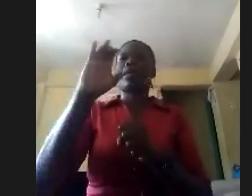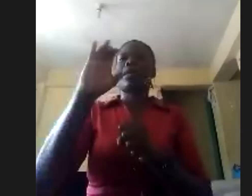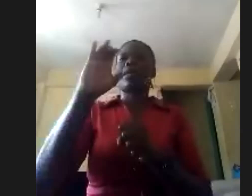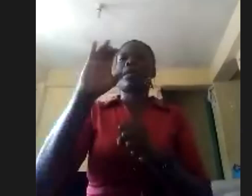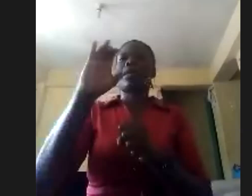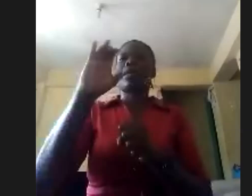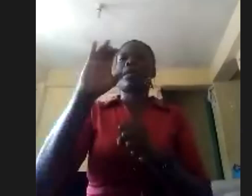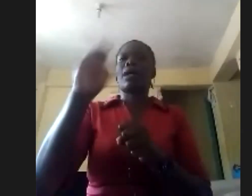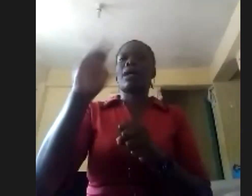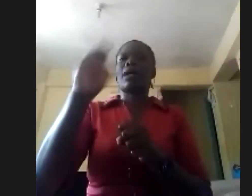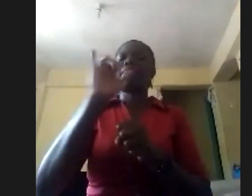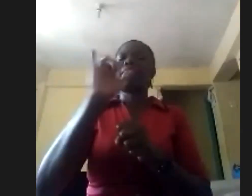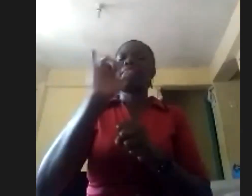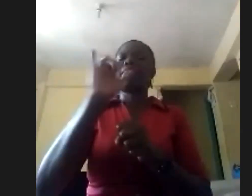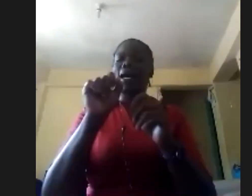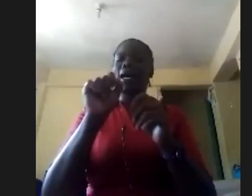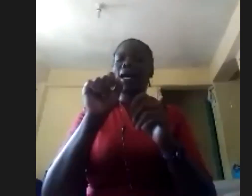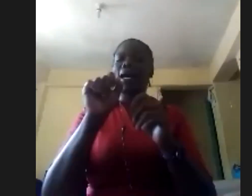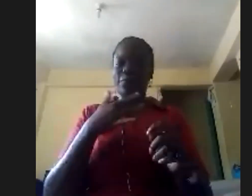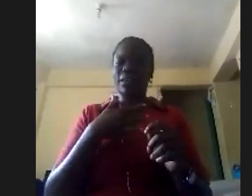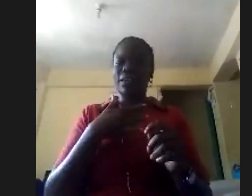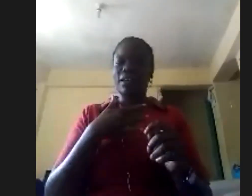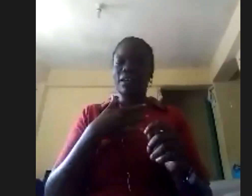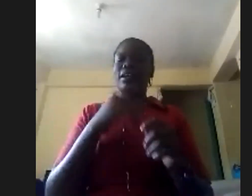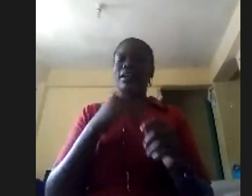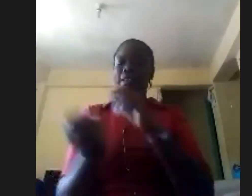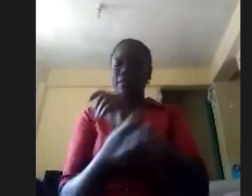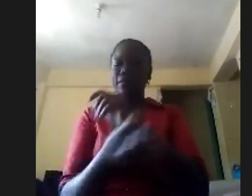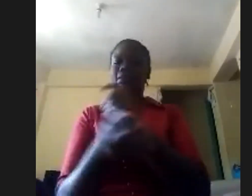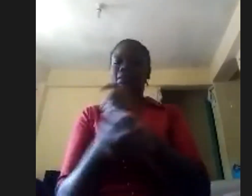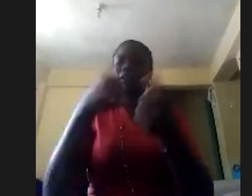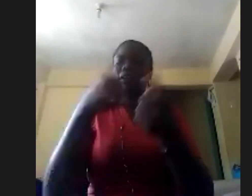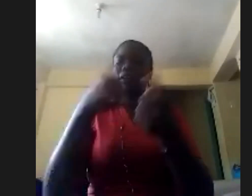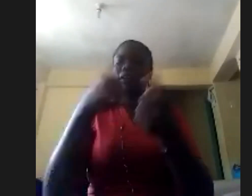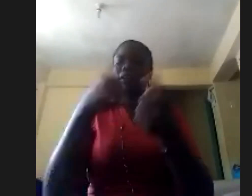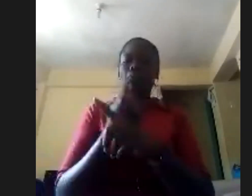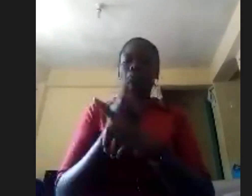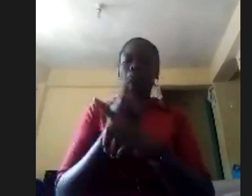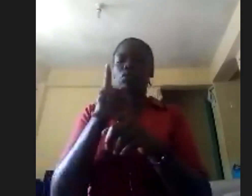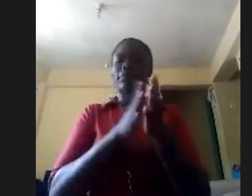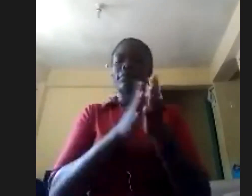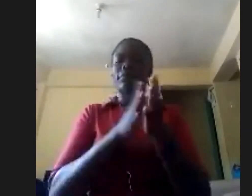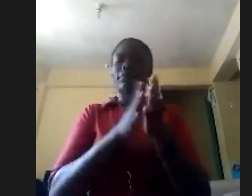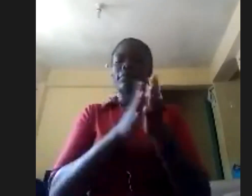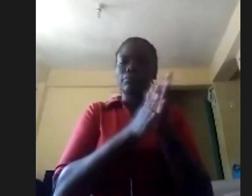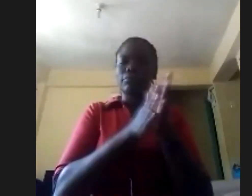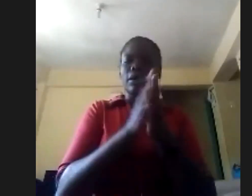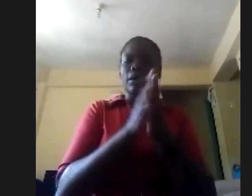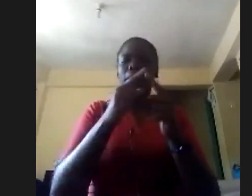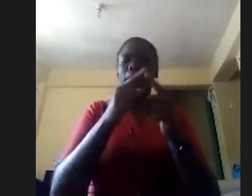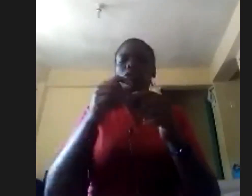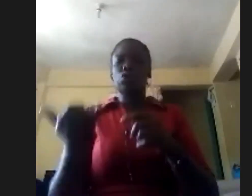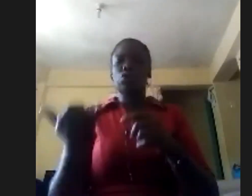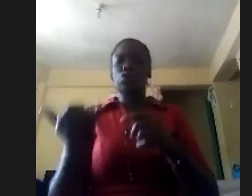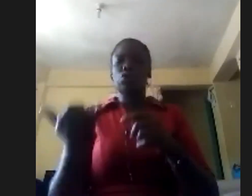can feel the advice comes from deep within. I can feel that you're passionate about this. You're passionate about our youth, and it's